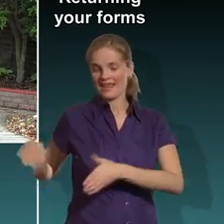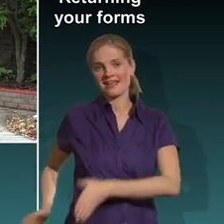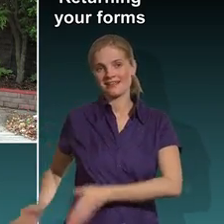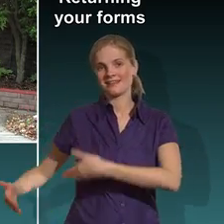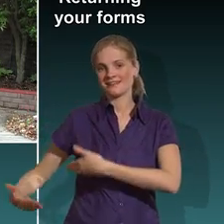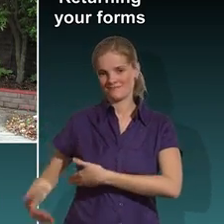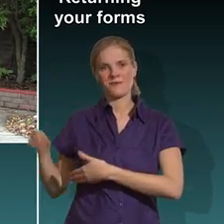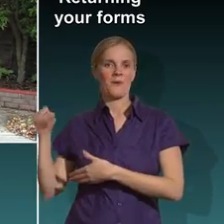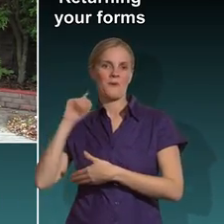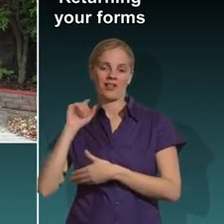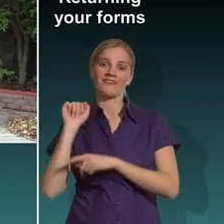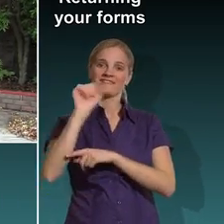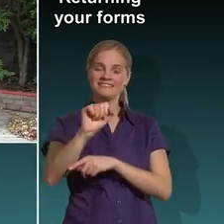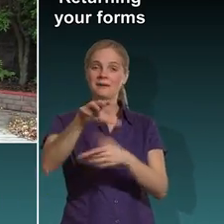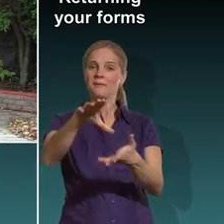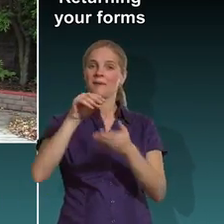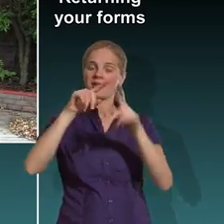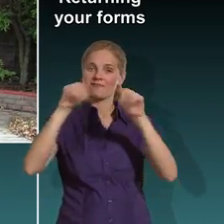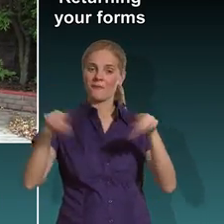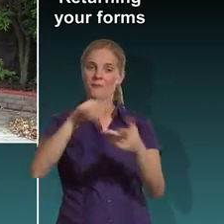will come to collect the forms.